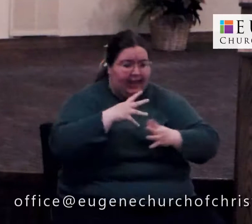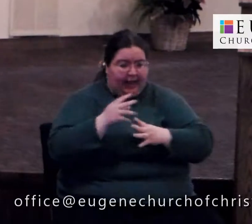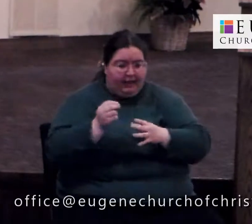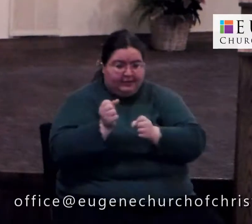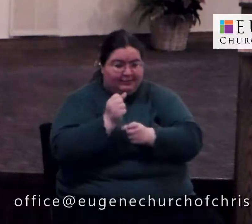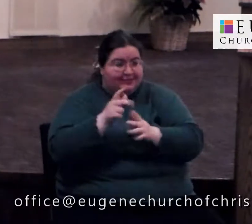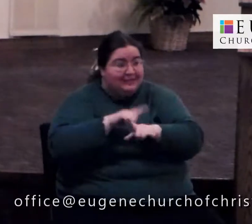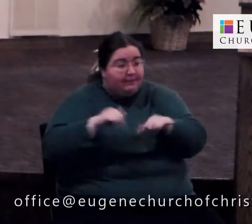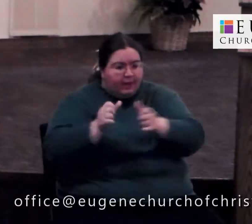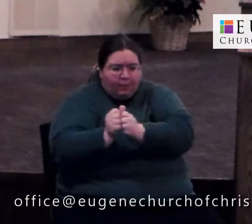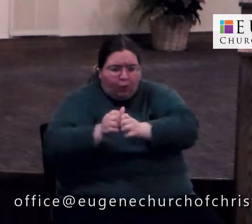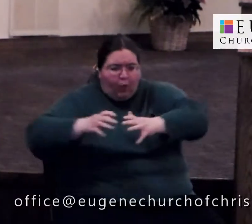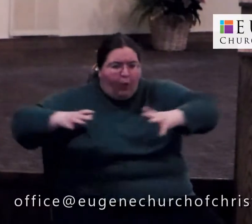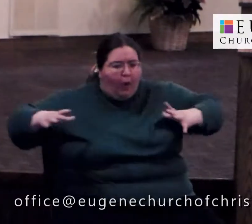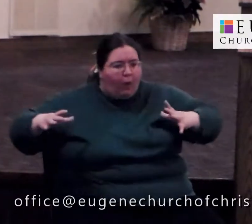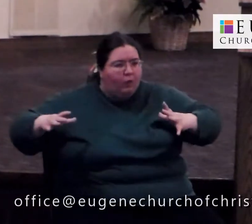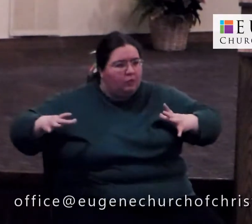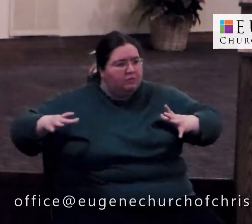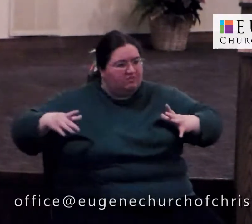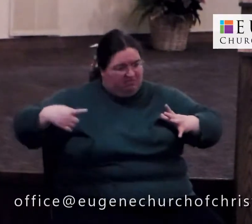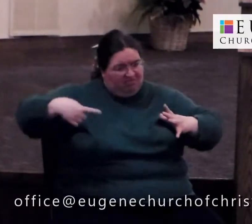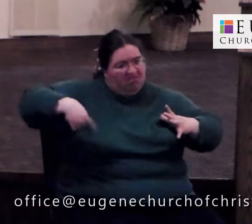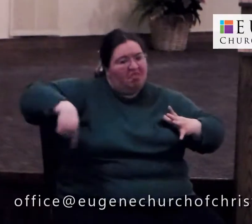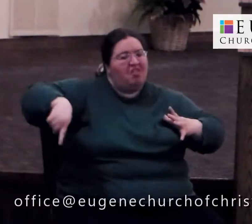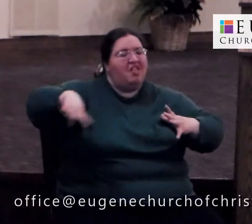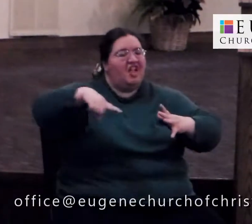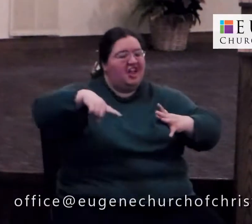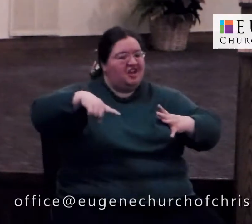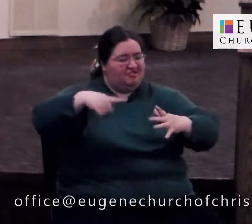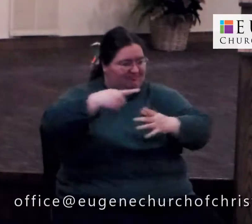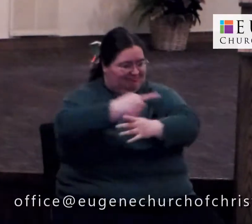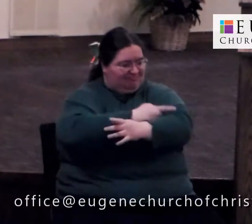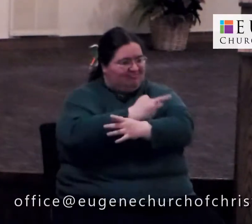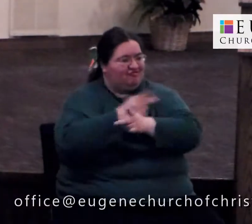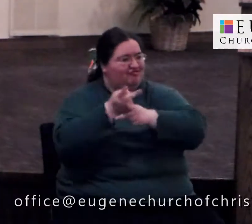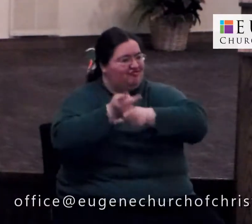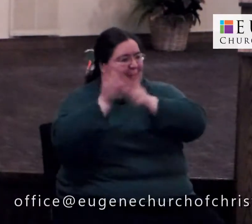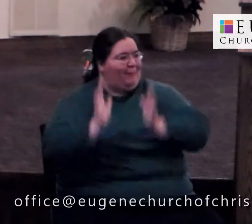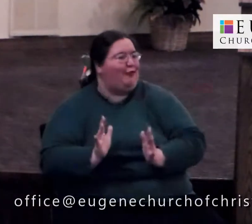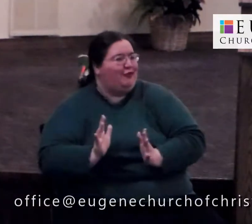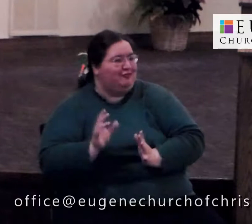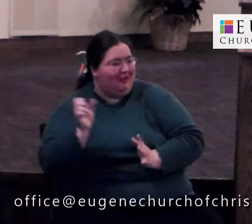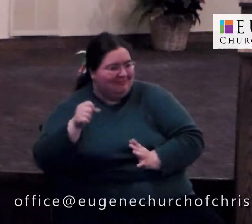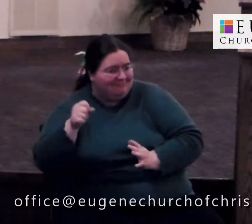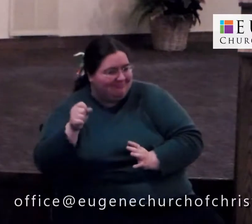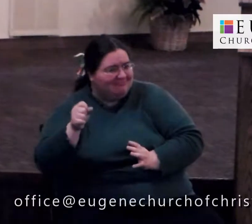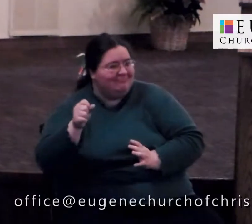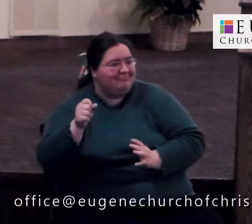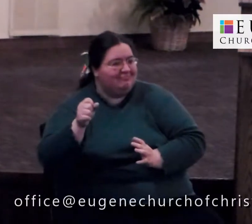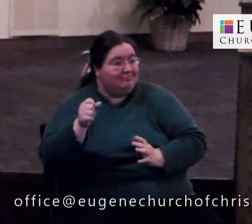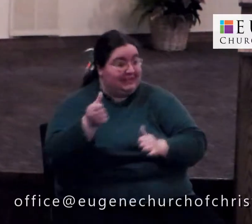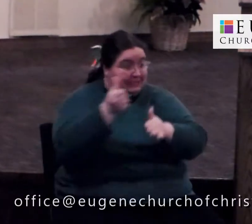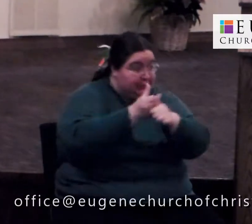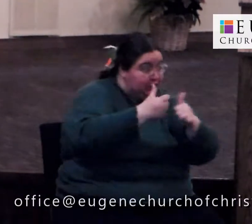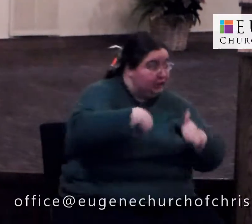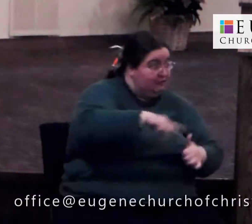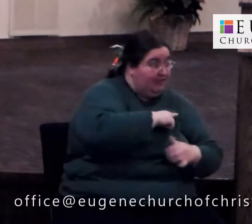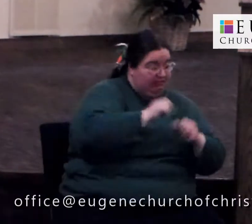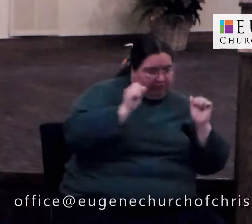are shepherding. And for each of us, we can do so much more to appreciate what they do. One last thing